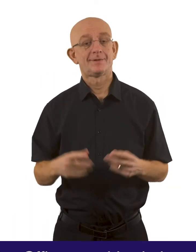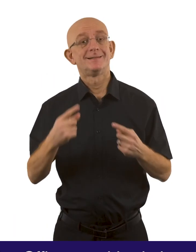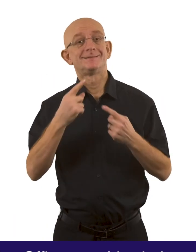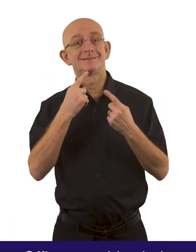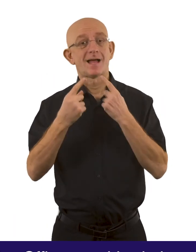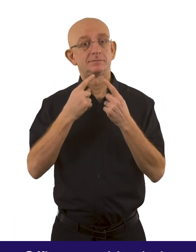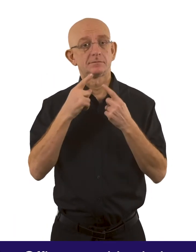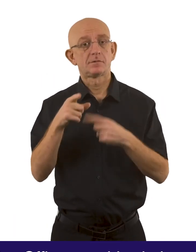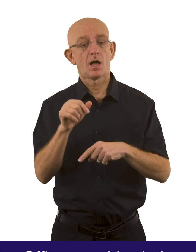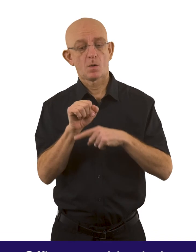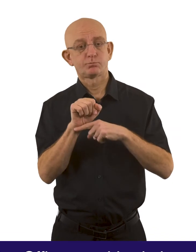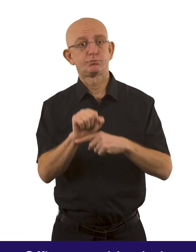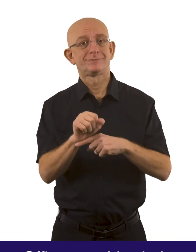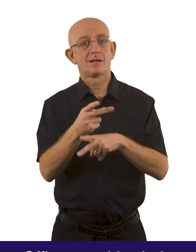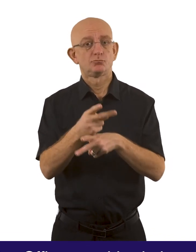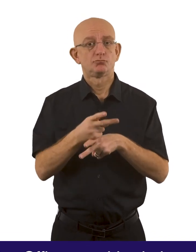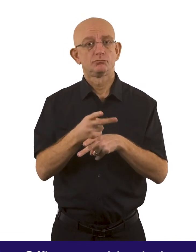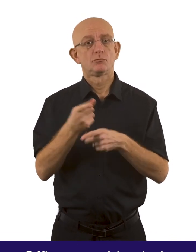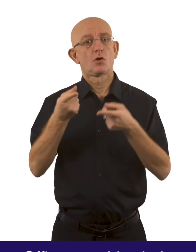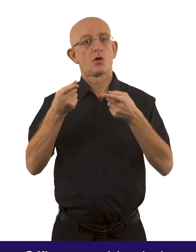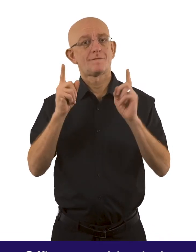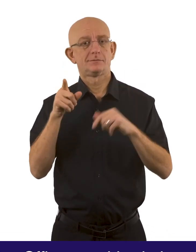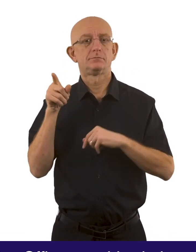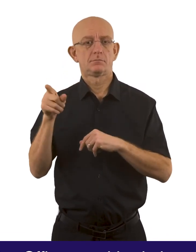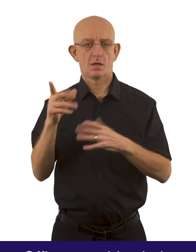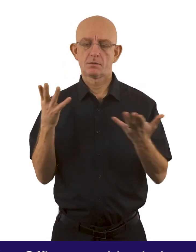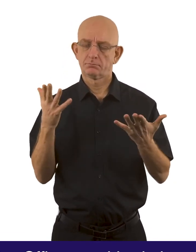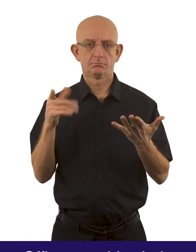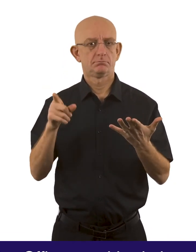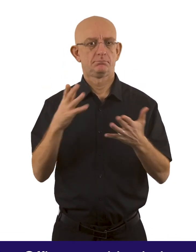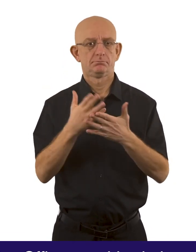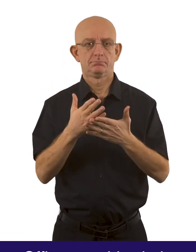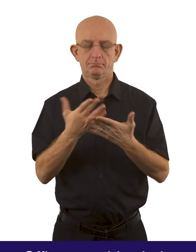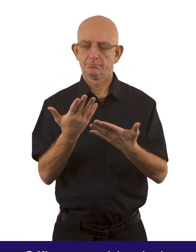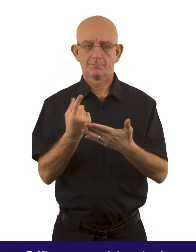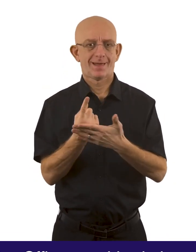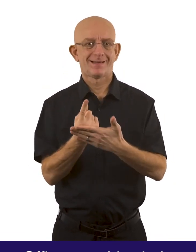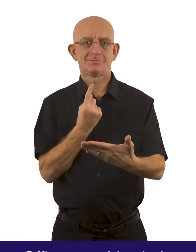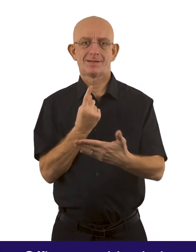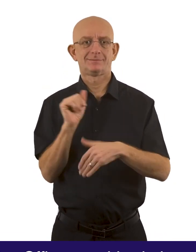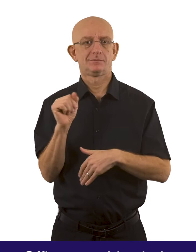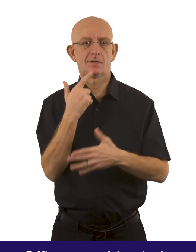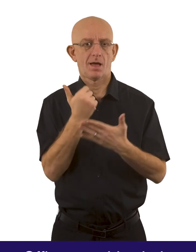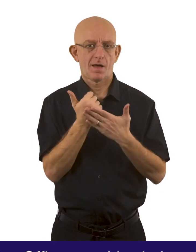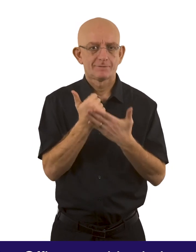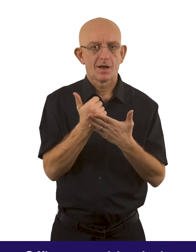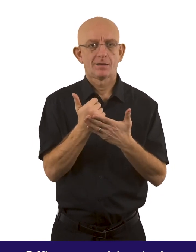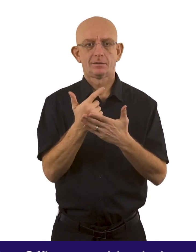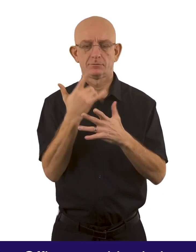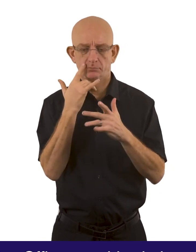The Data Protection Officer provides independent advice and monitoring of Cabinet Office's use of personal